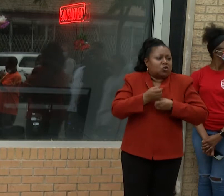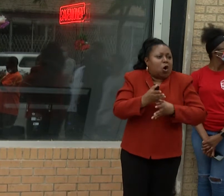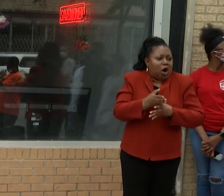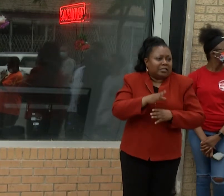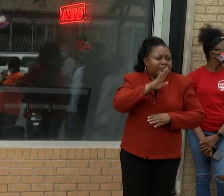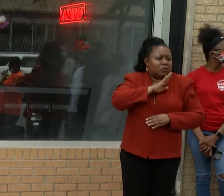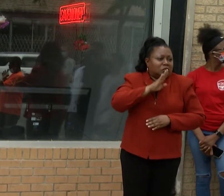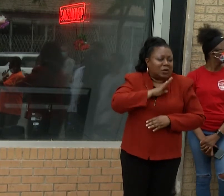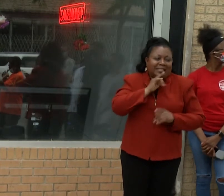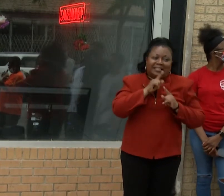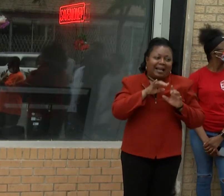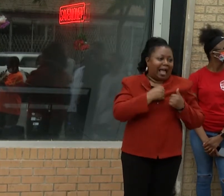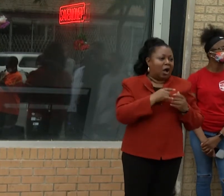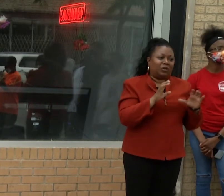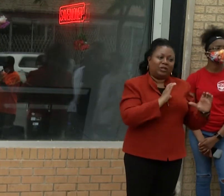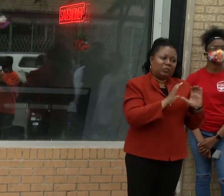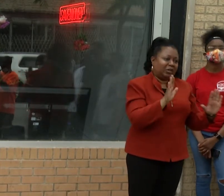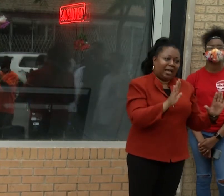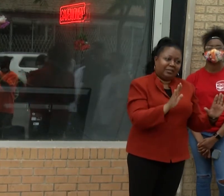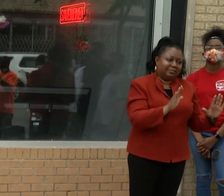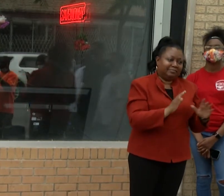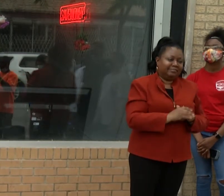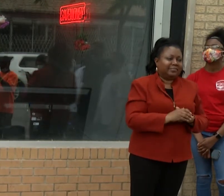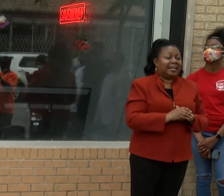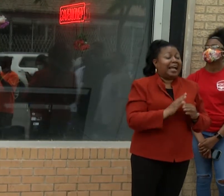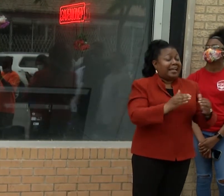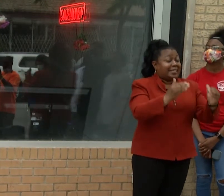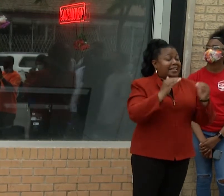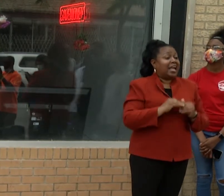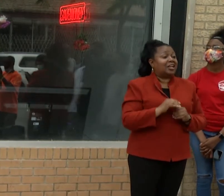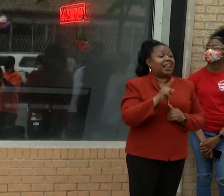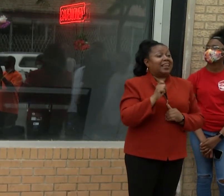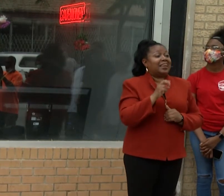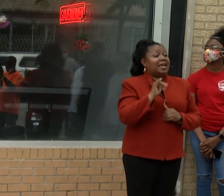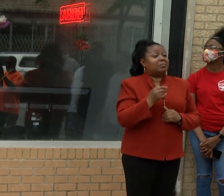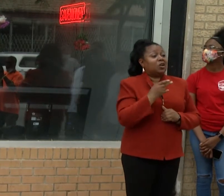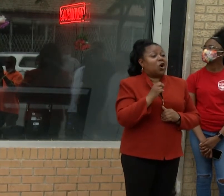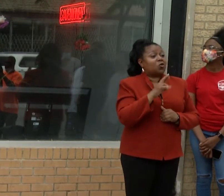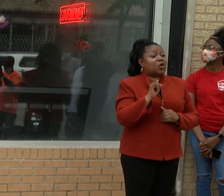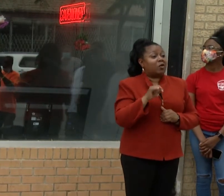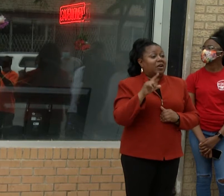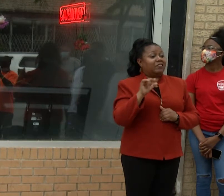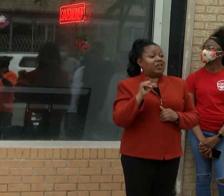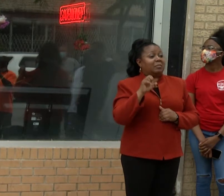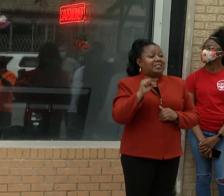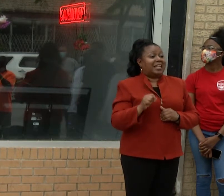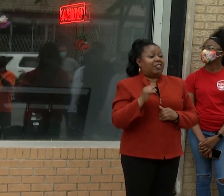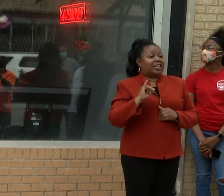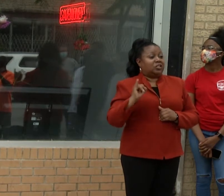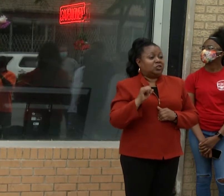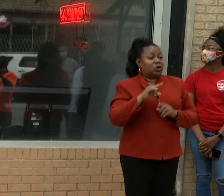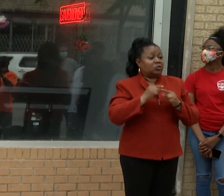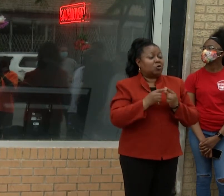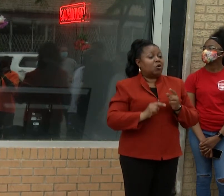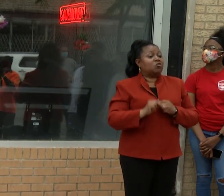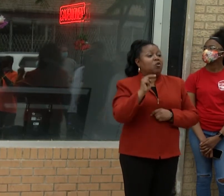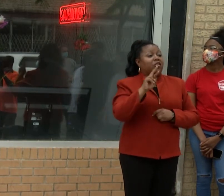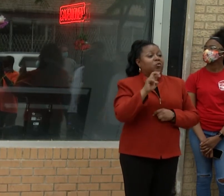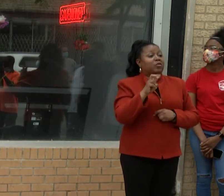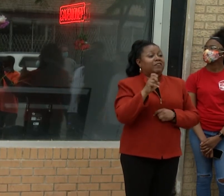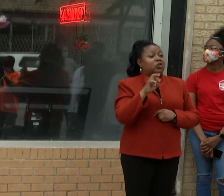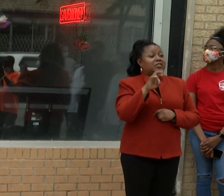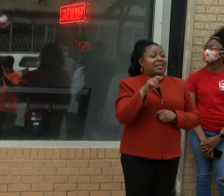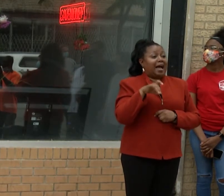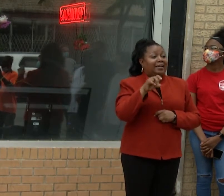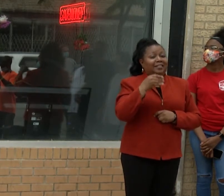of our frustration, not how we communicate it. Next, you'll have Libby Herrera from Lynn Air South Insurance Group, North Riverside. Thank you.